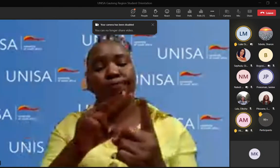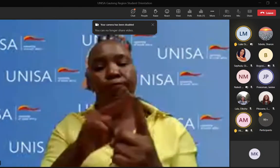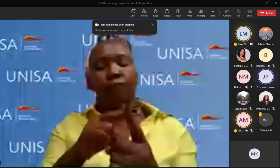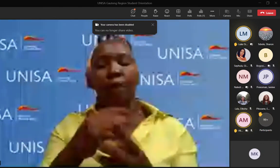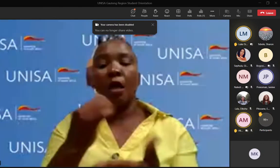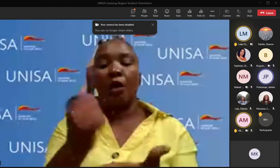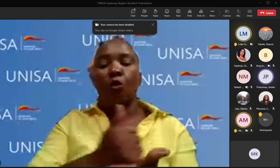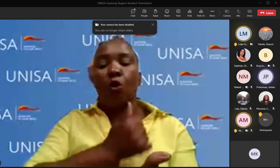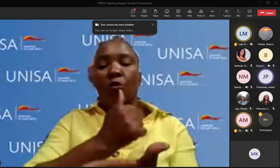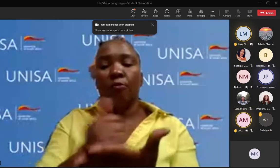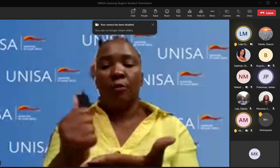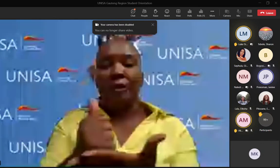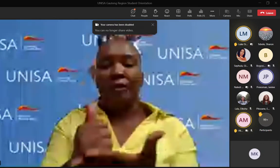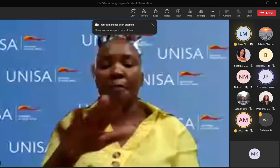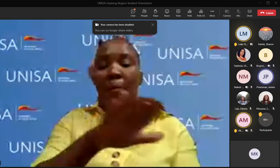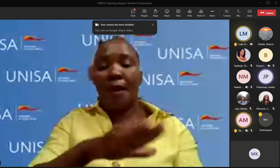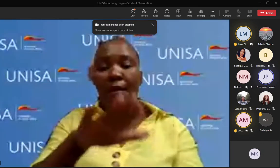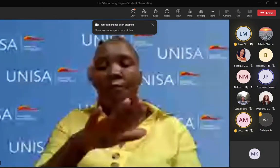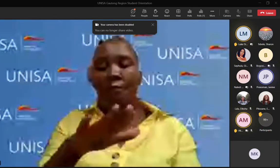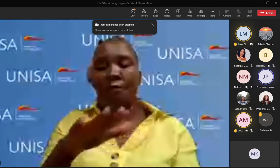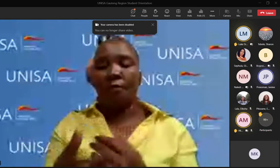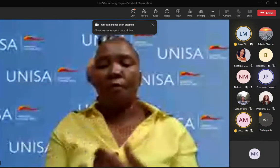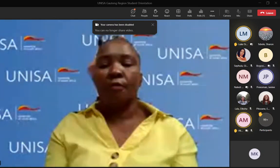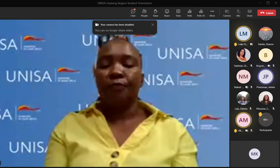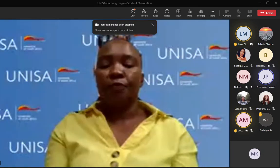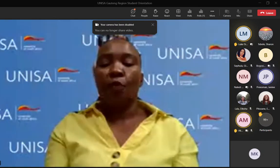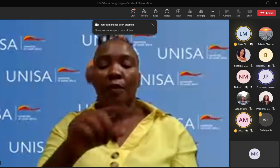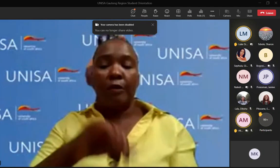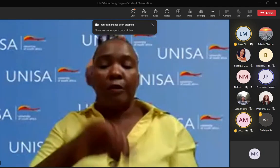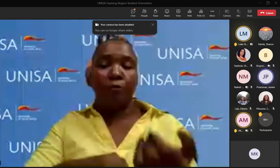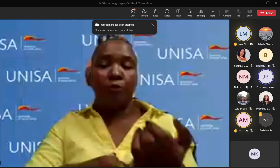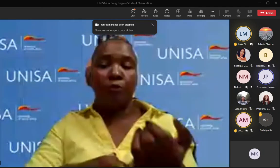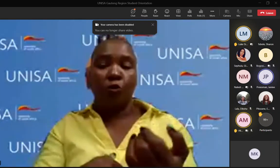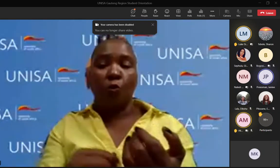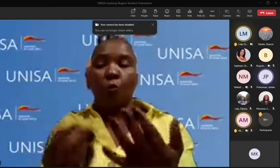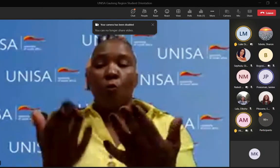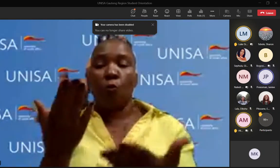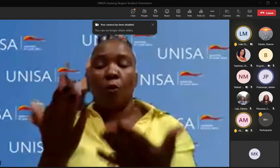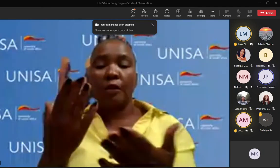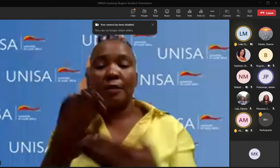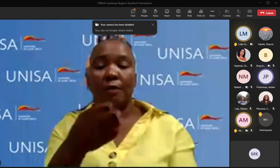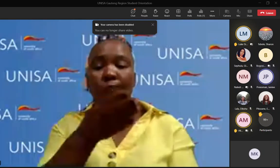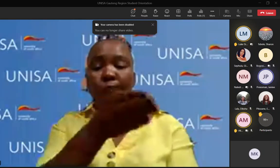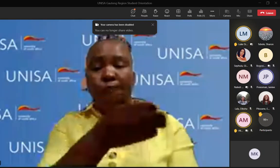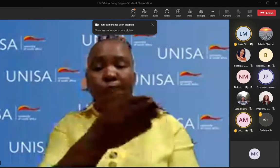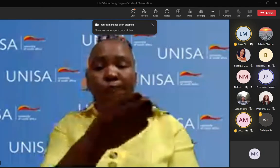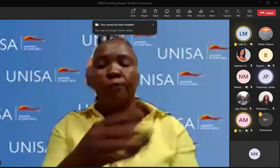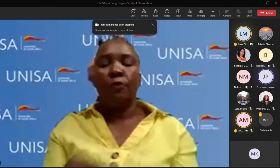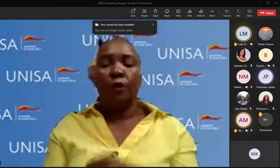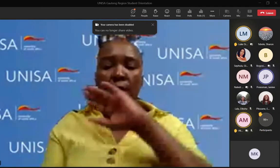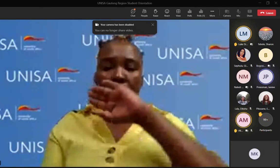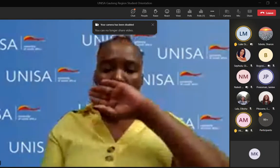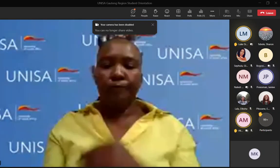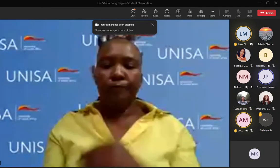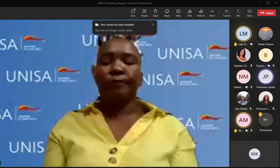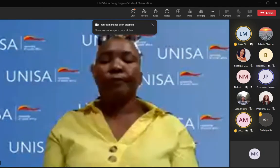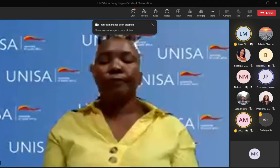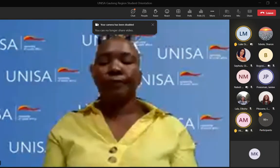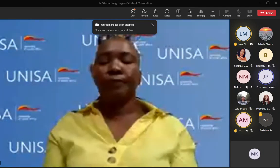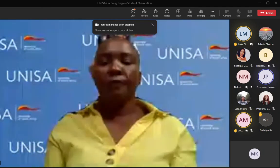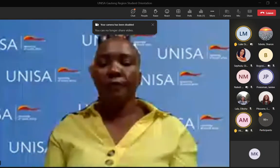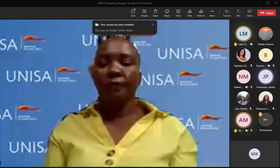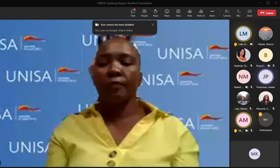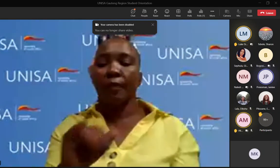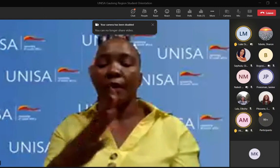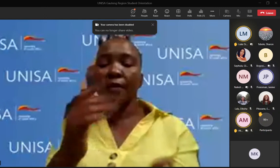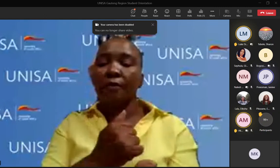um platform whether those modules that you would like to do are available or not if the modules that you are registered for